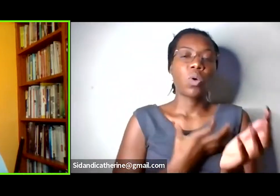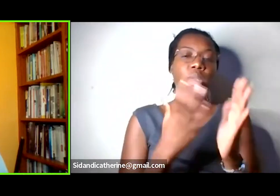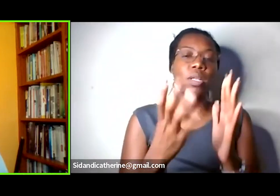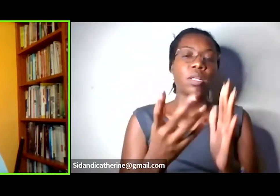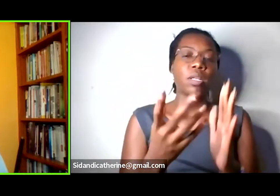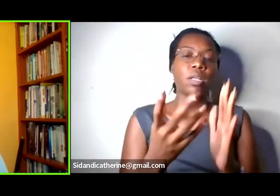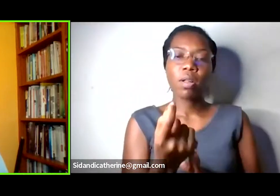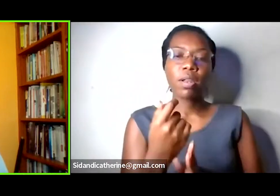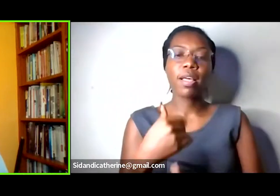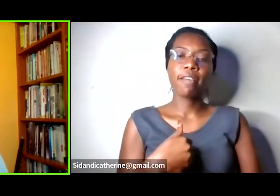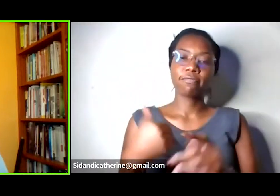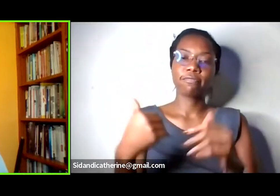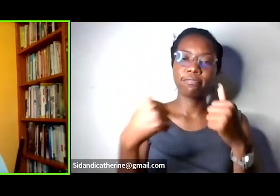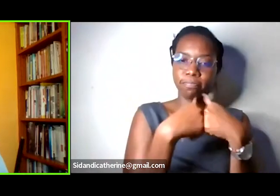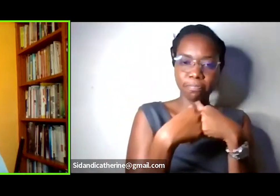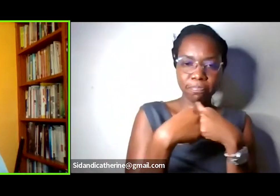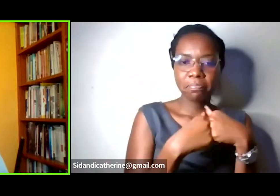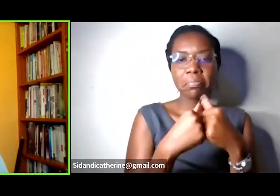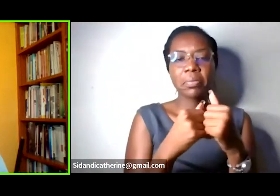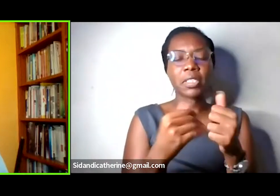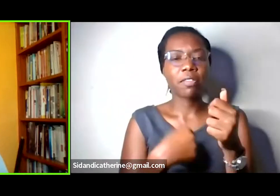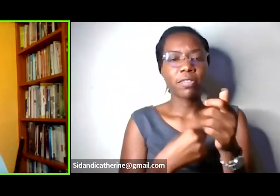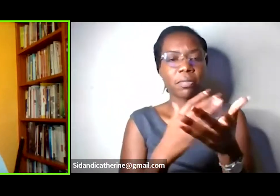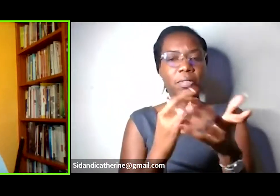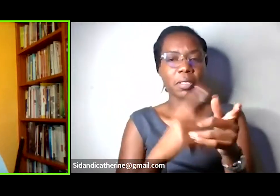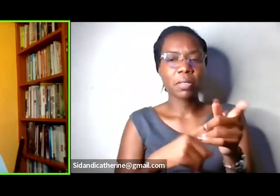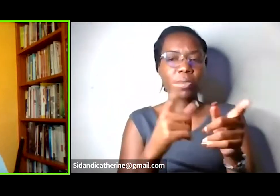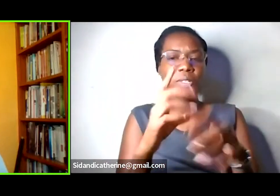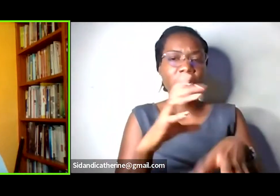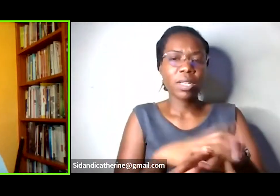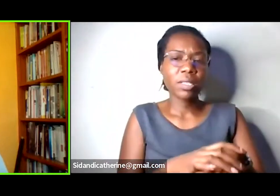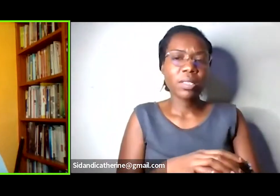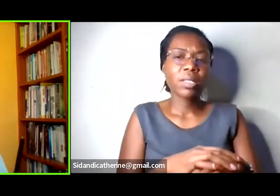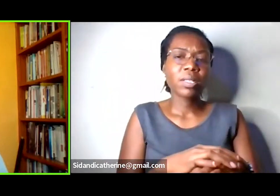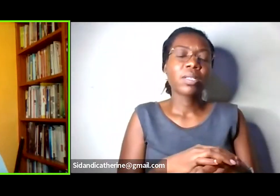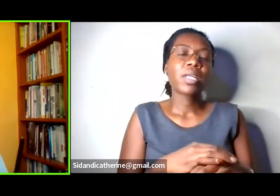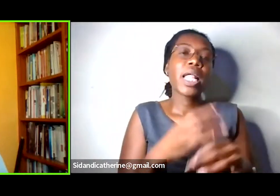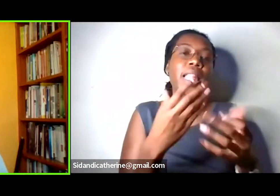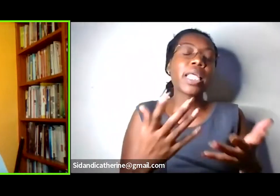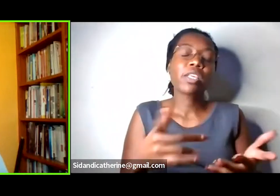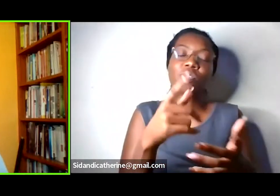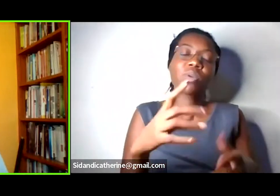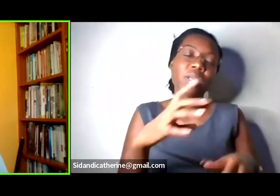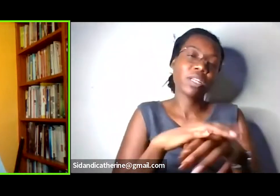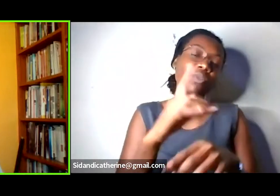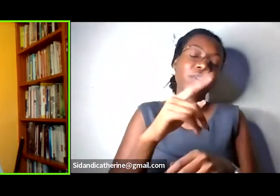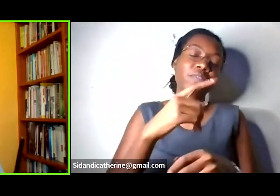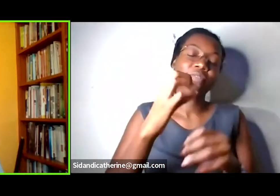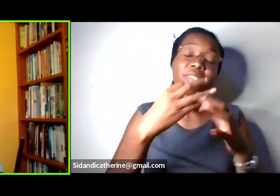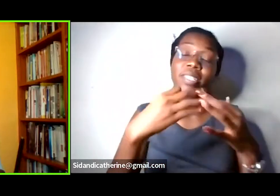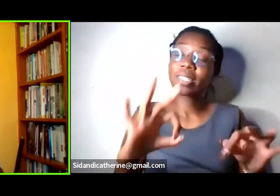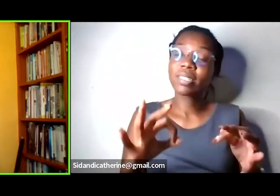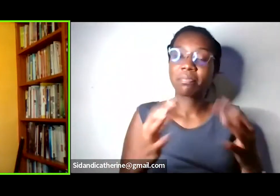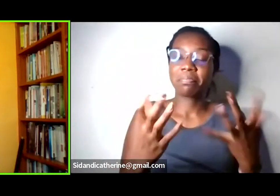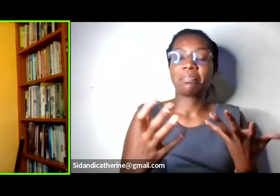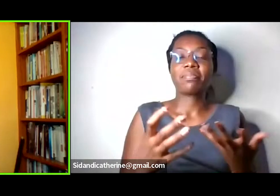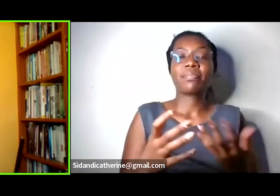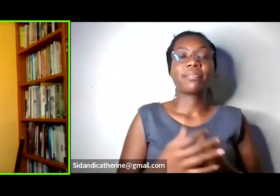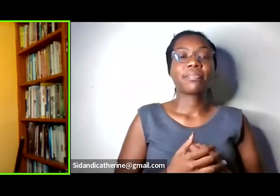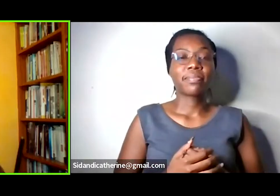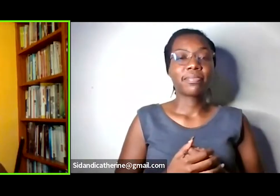the time. Okay. I get that question all the time. And I would say, yes, indeed,